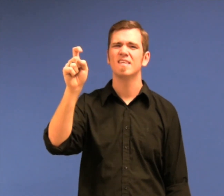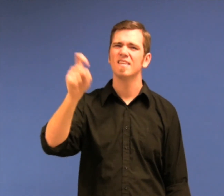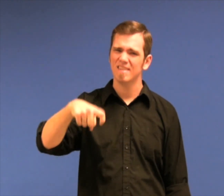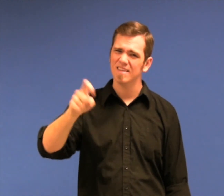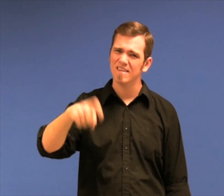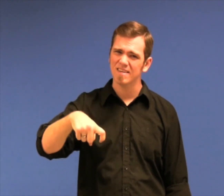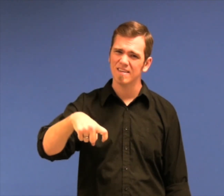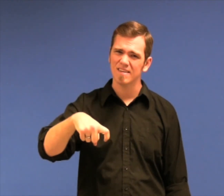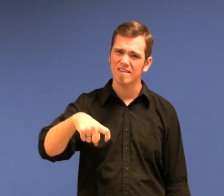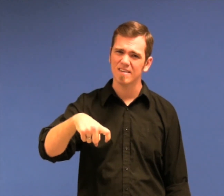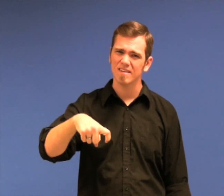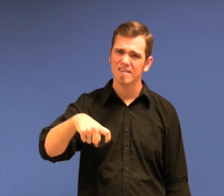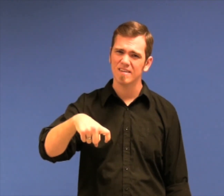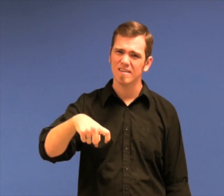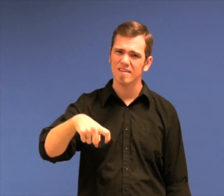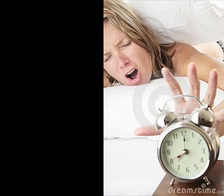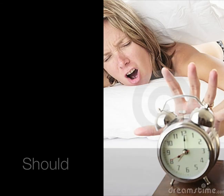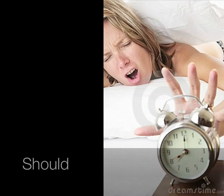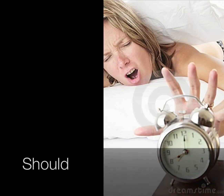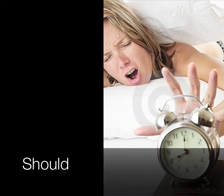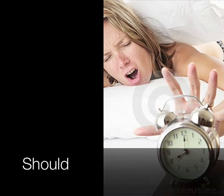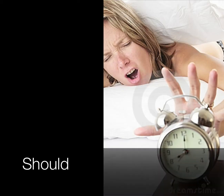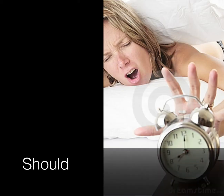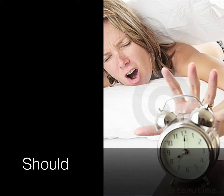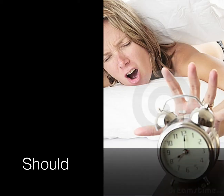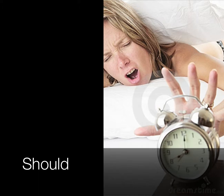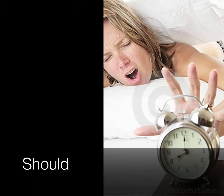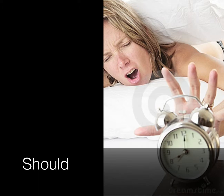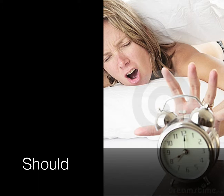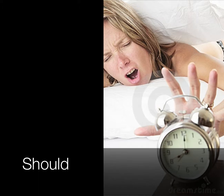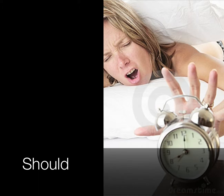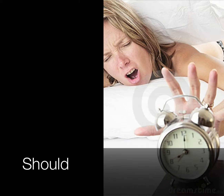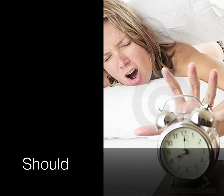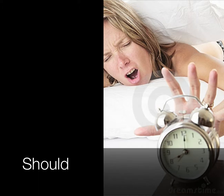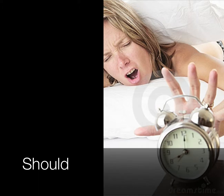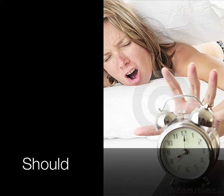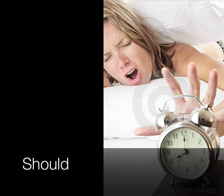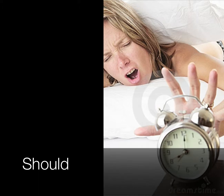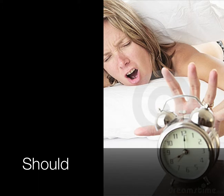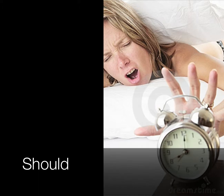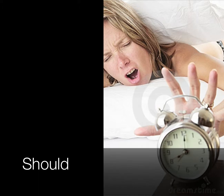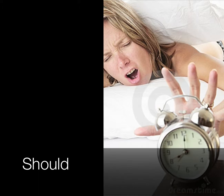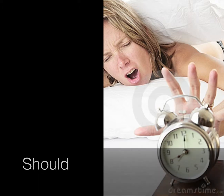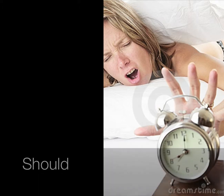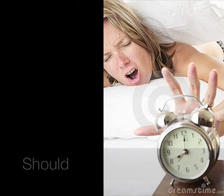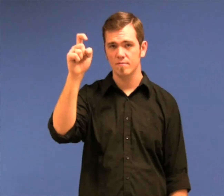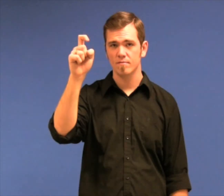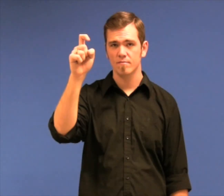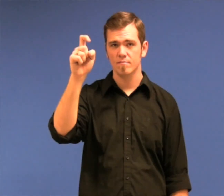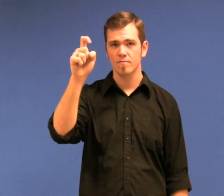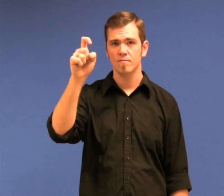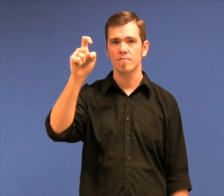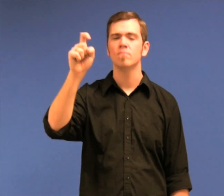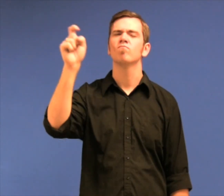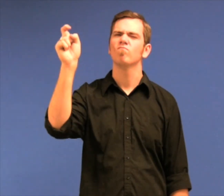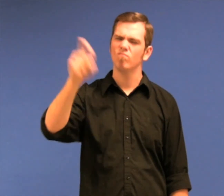Need. Now if you should do something, like you should wake up, it's